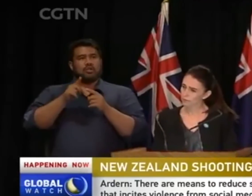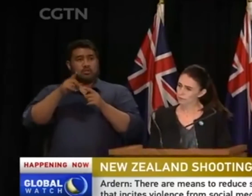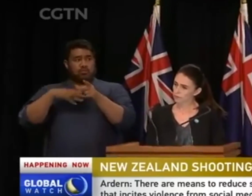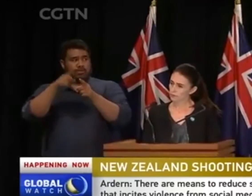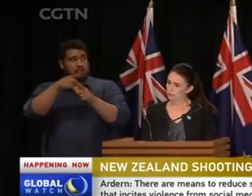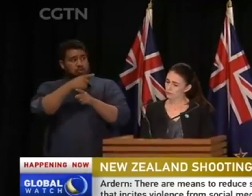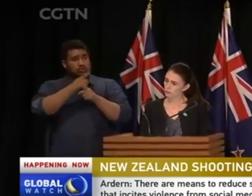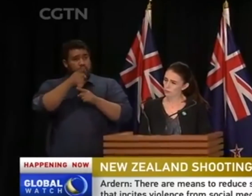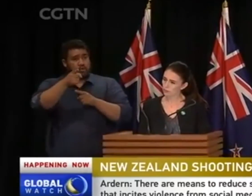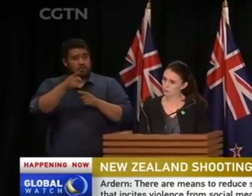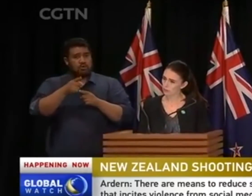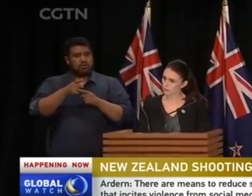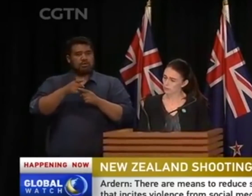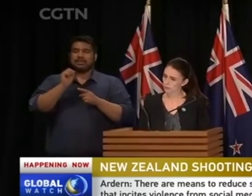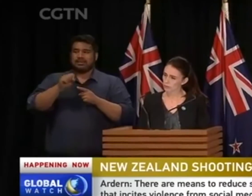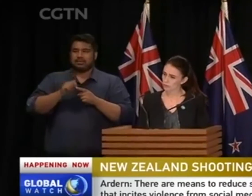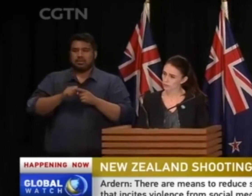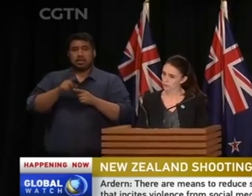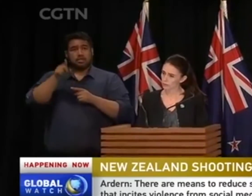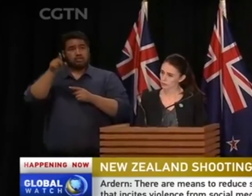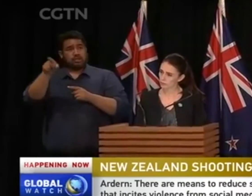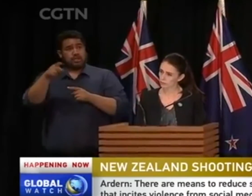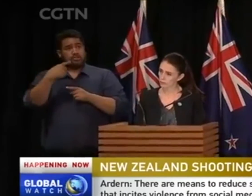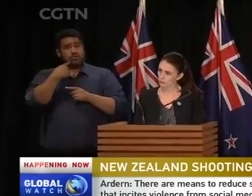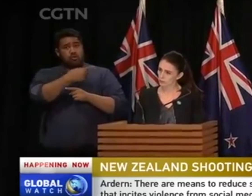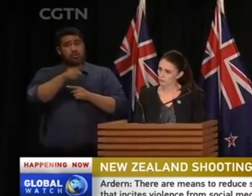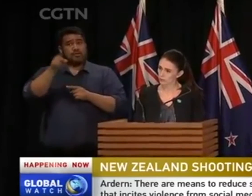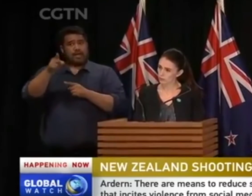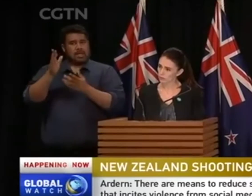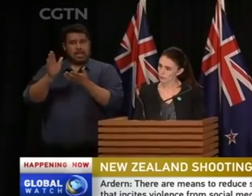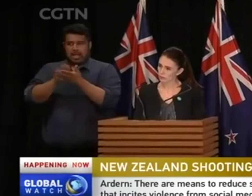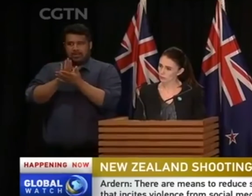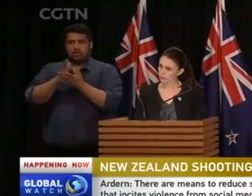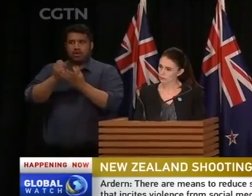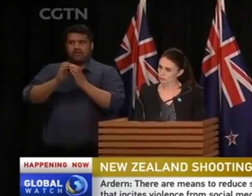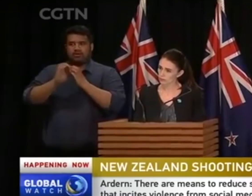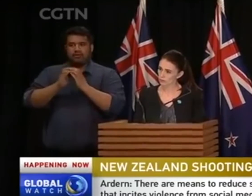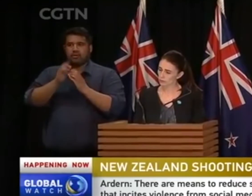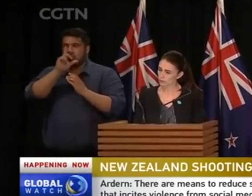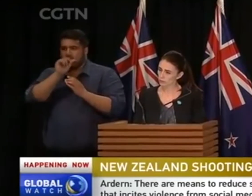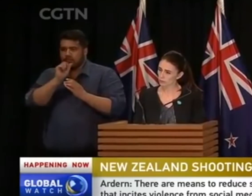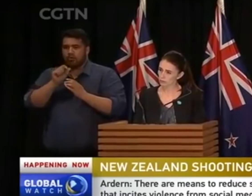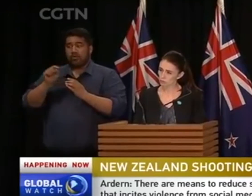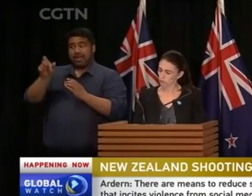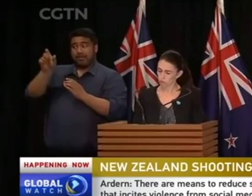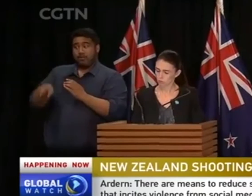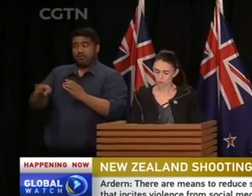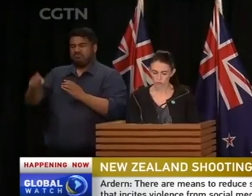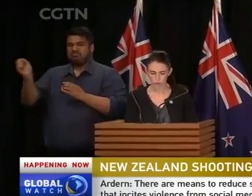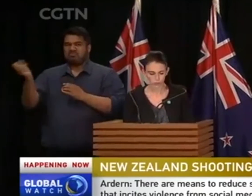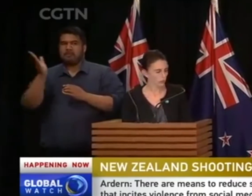about their willingness to have a conversation about the deportation of Brent and